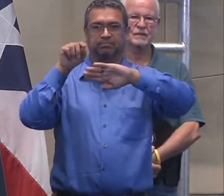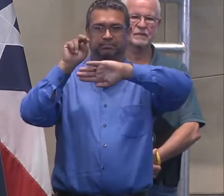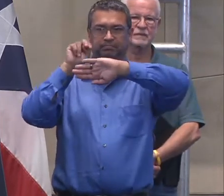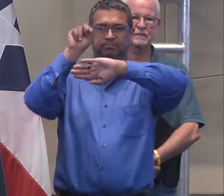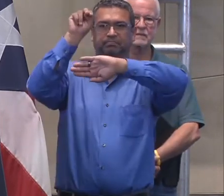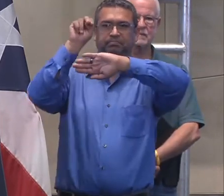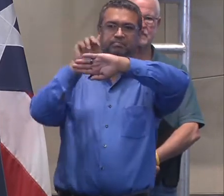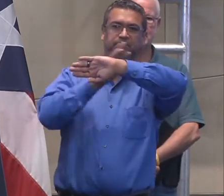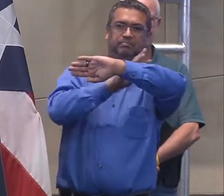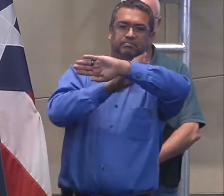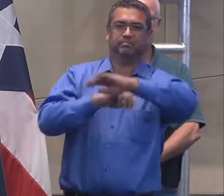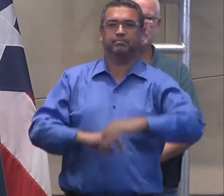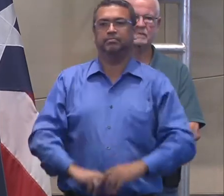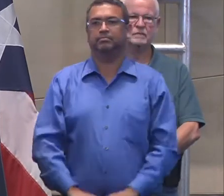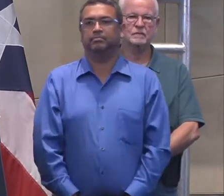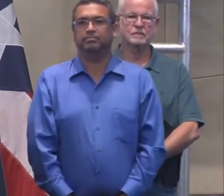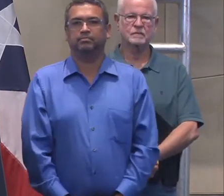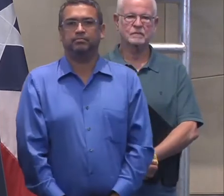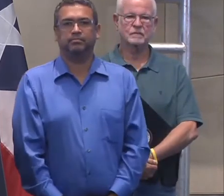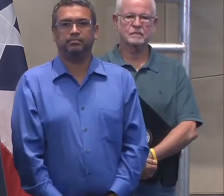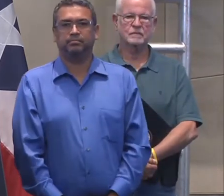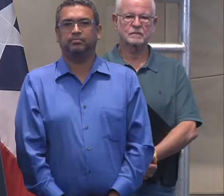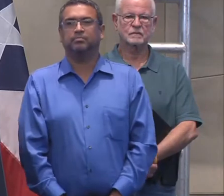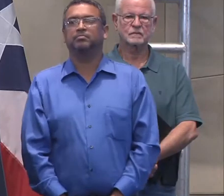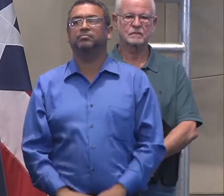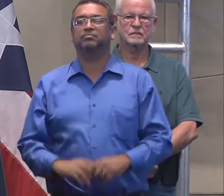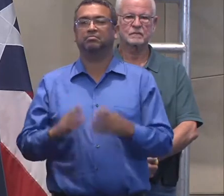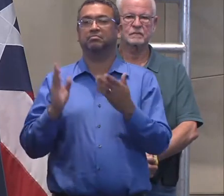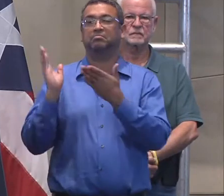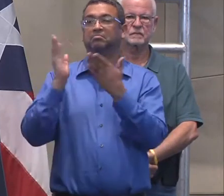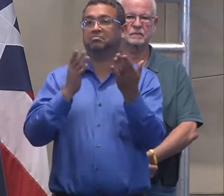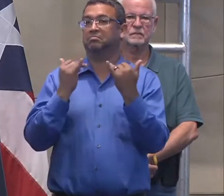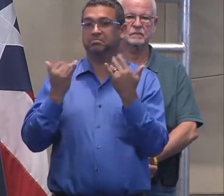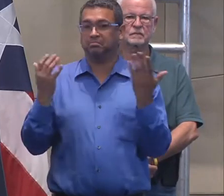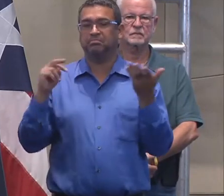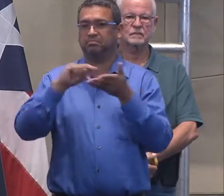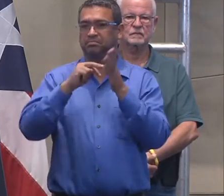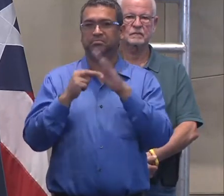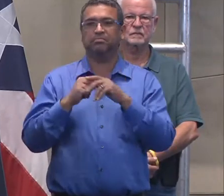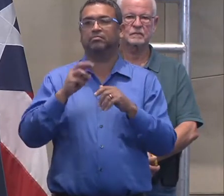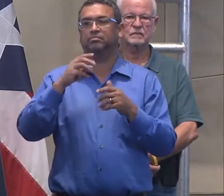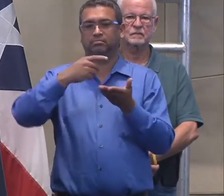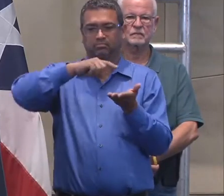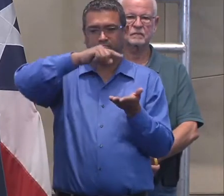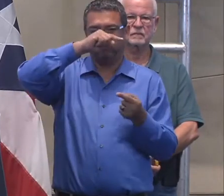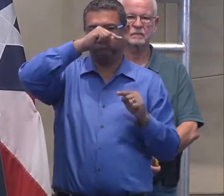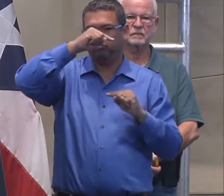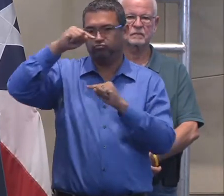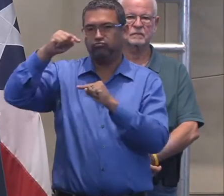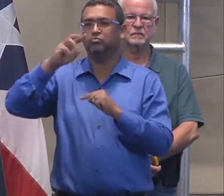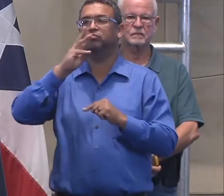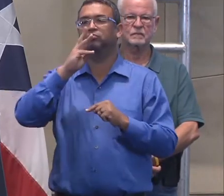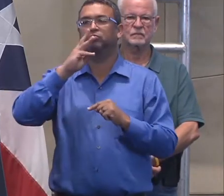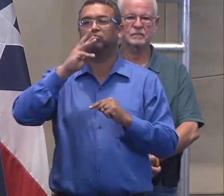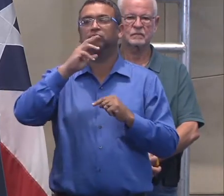generators and on getting bottled water and OASIS to those sites.